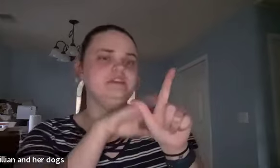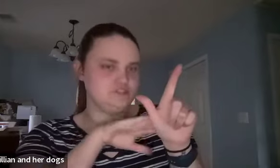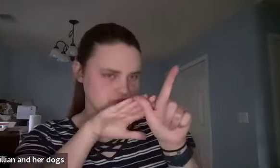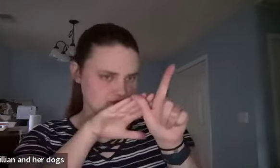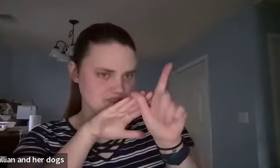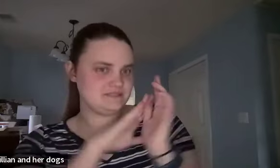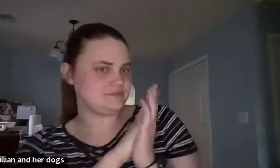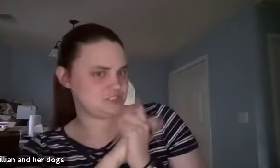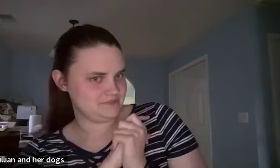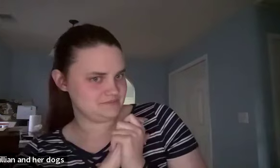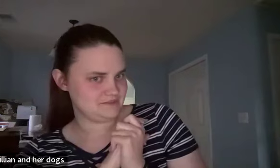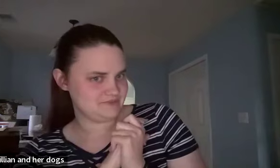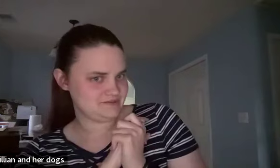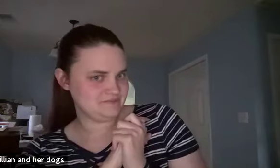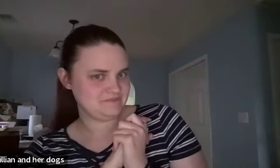they do use this shape sometimes.